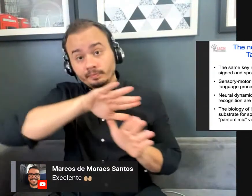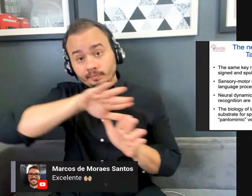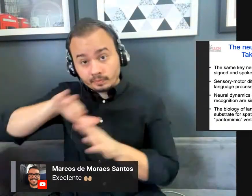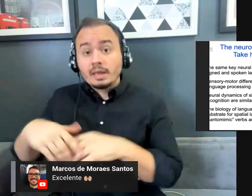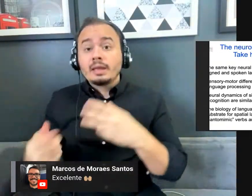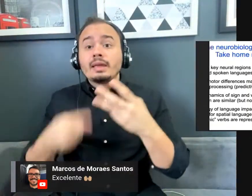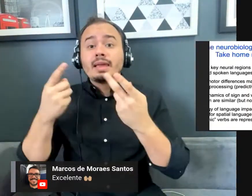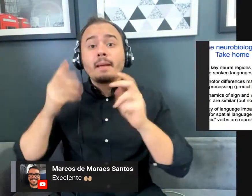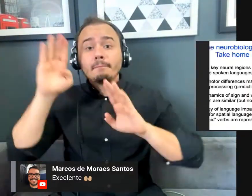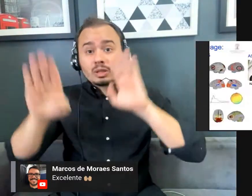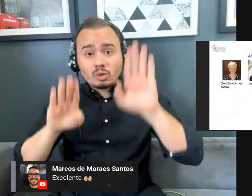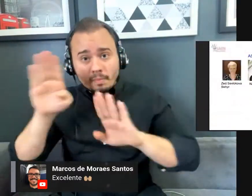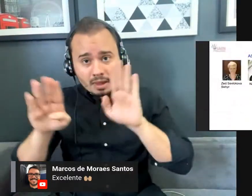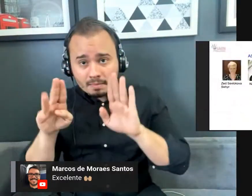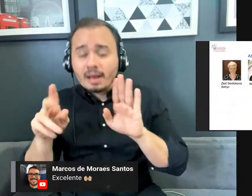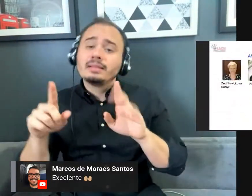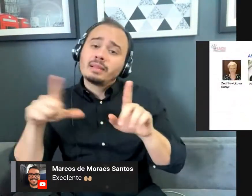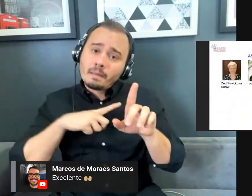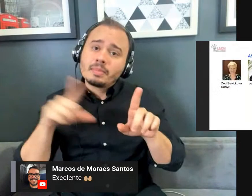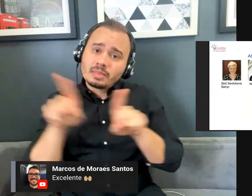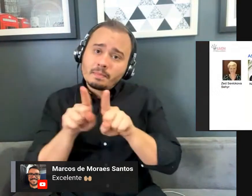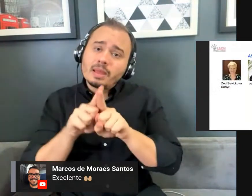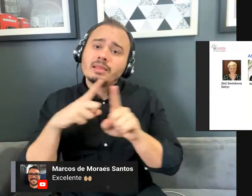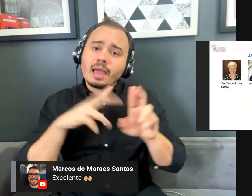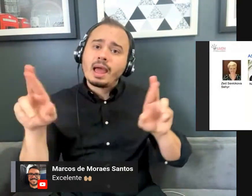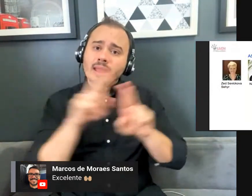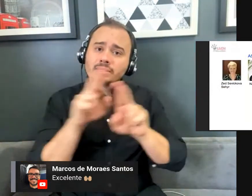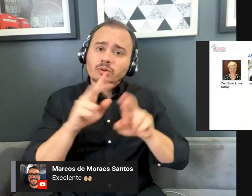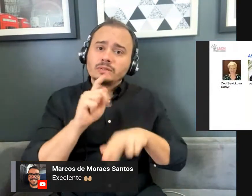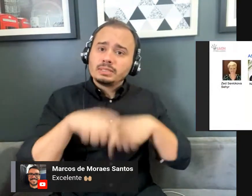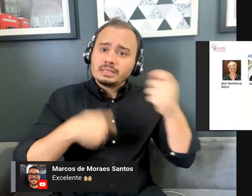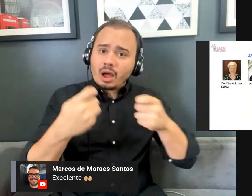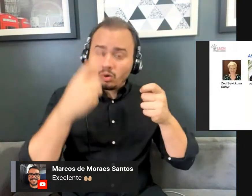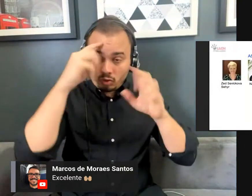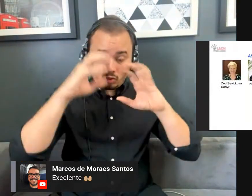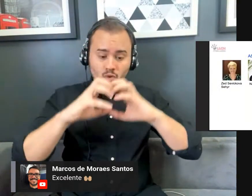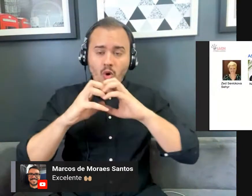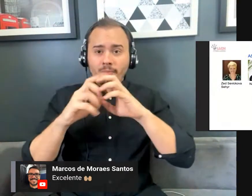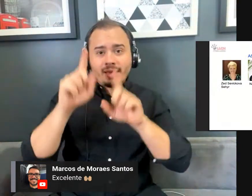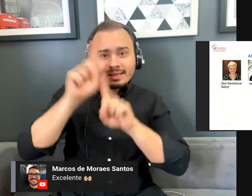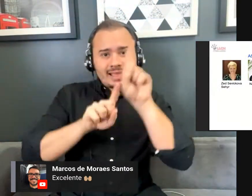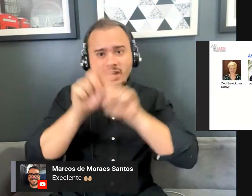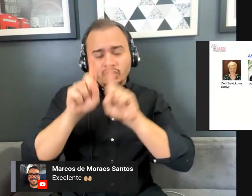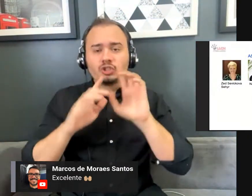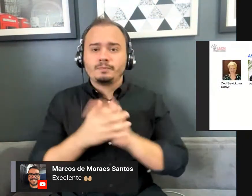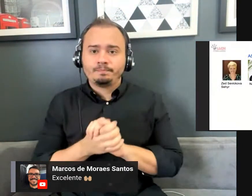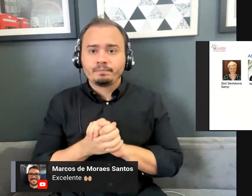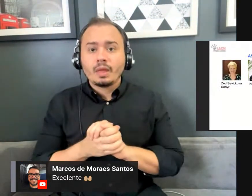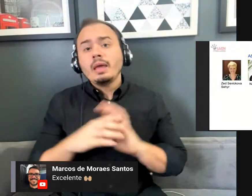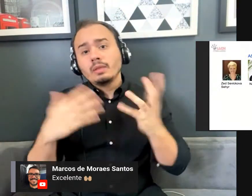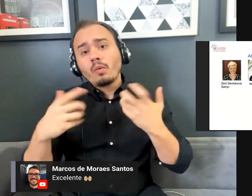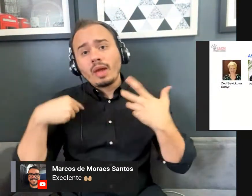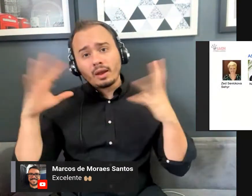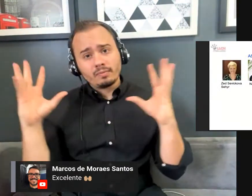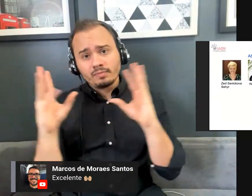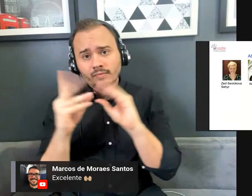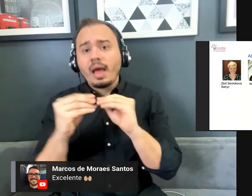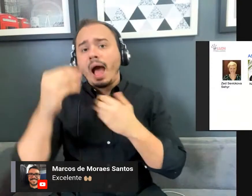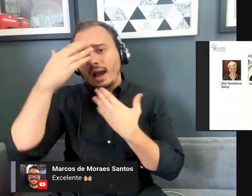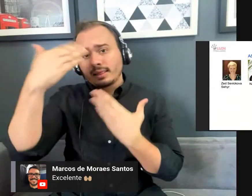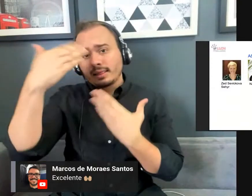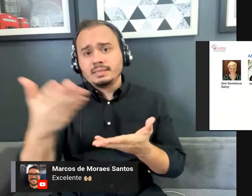I'm going to end just with some thanks to our ASL Lex team of collaborators,